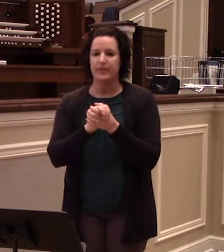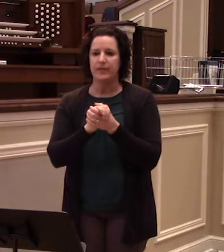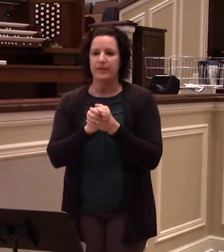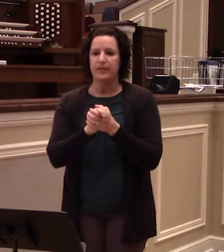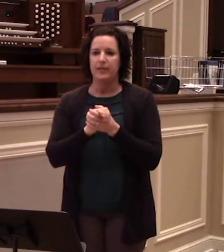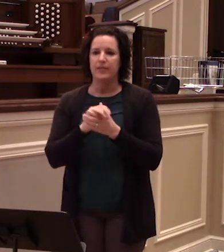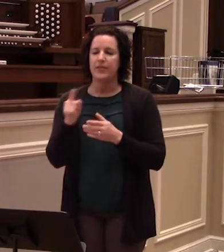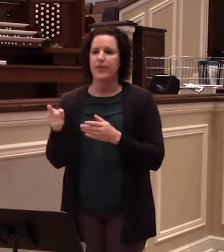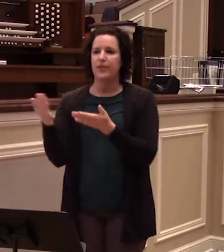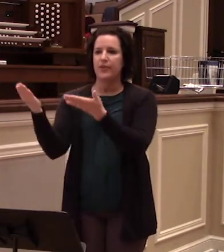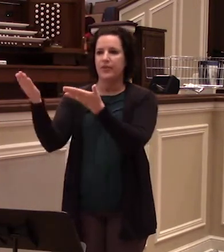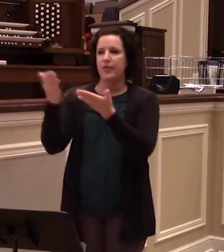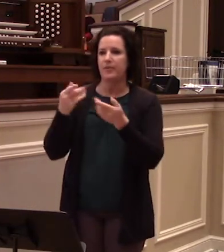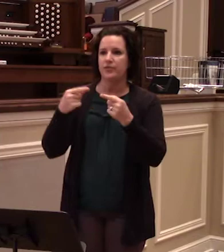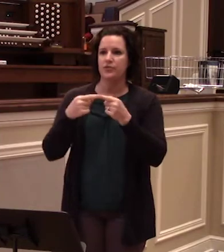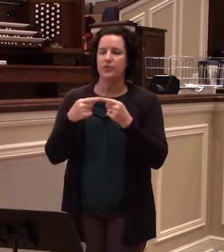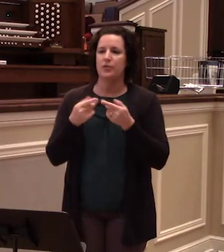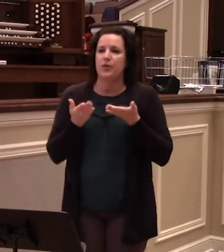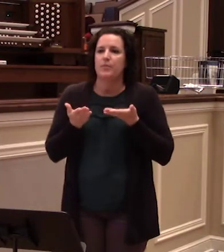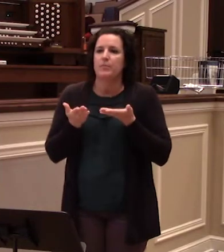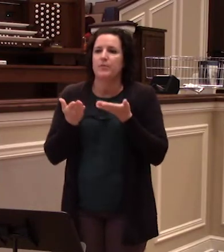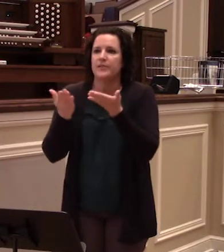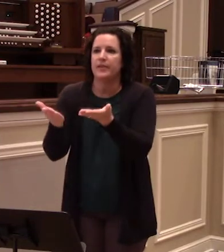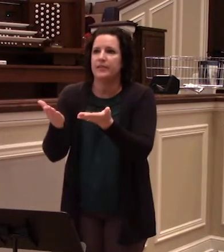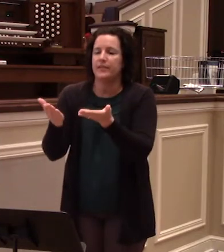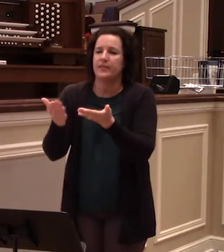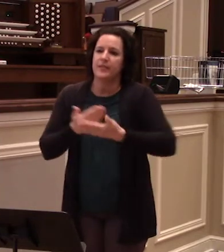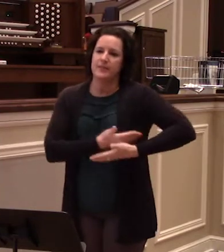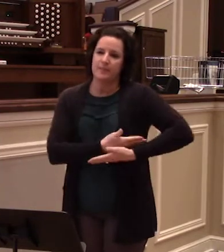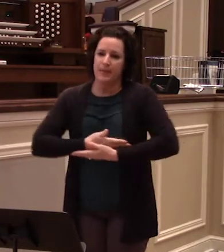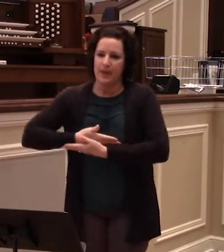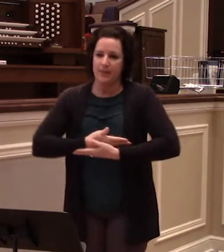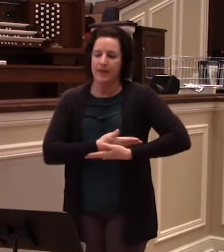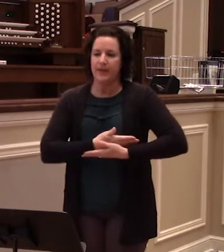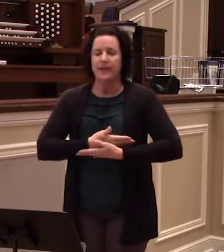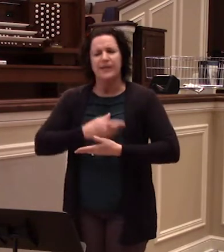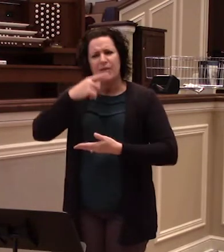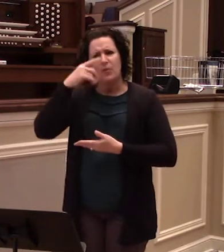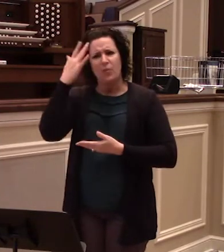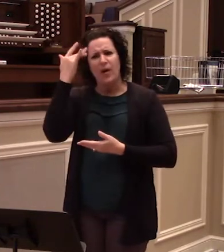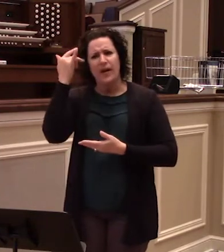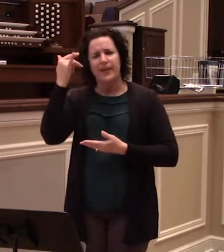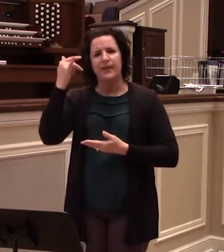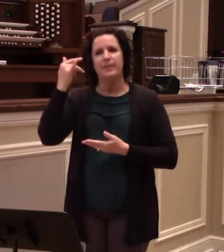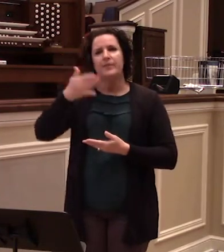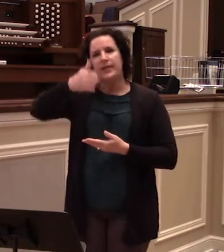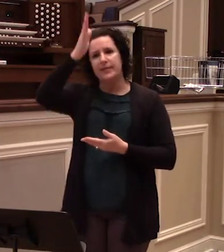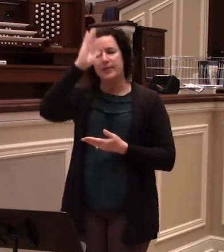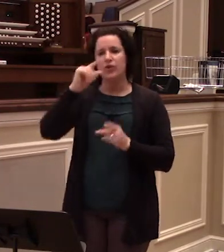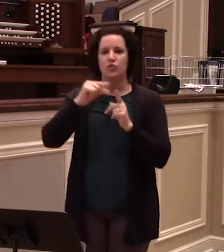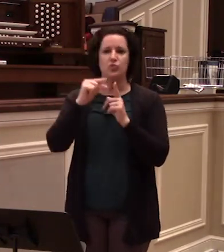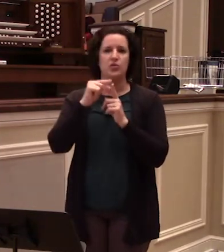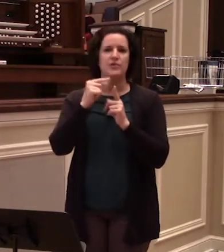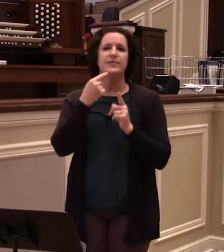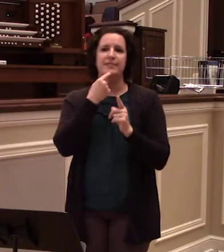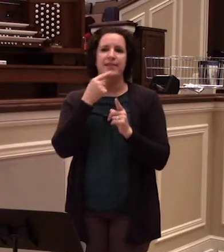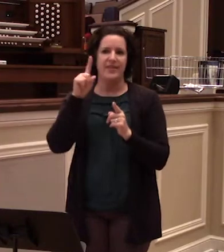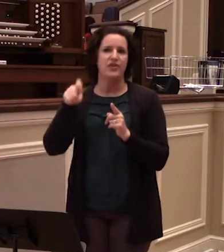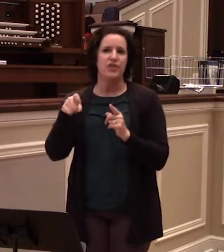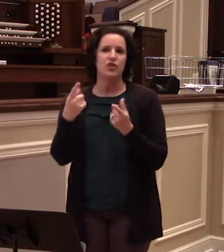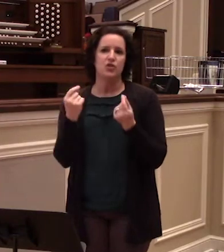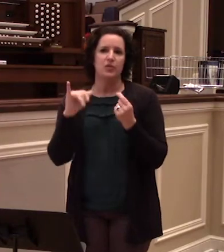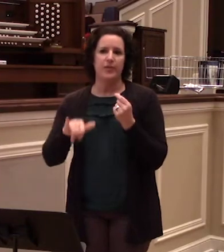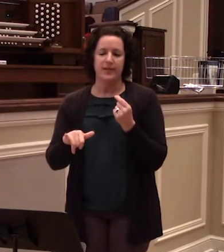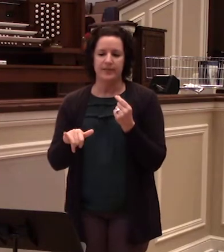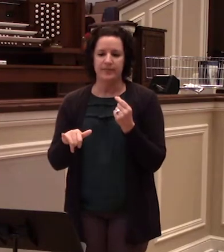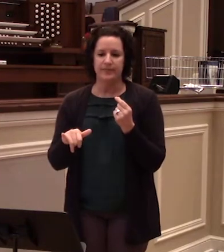passage. They are coming to present their firstborn because God's word has told them to do that. Exodus 13 and Leviticus 12 and Nehemiah 10,